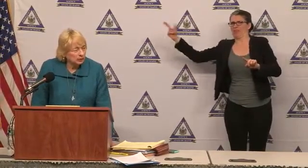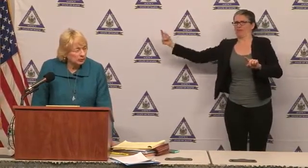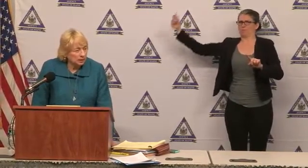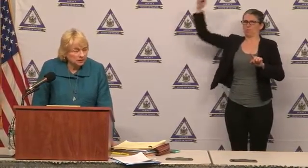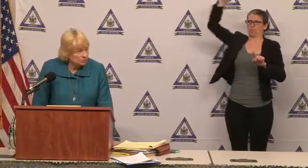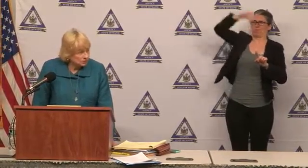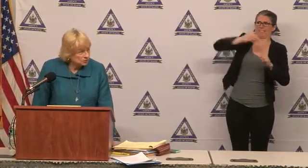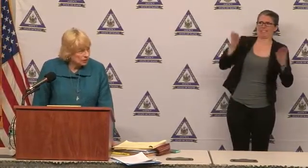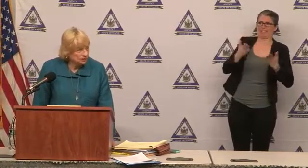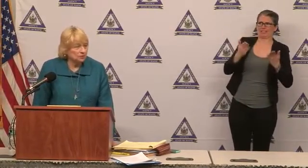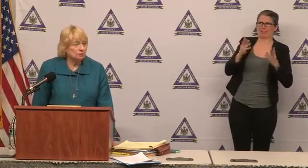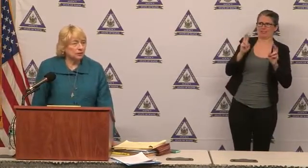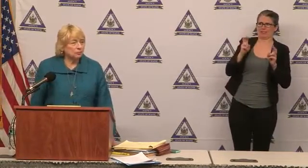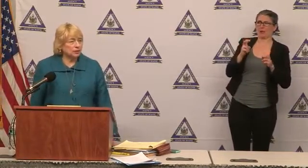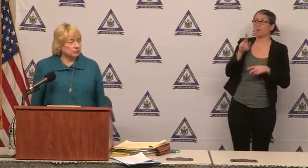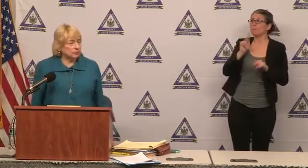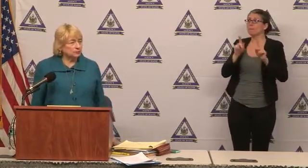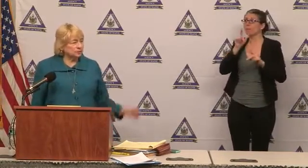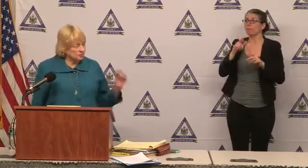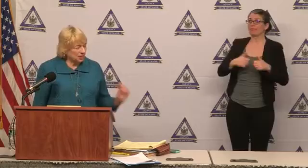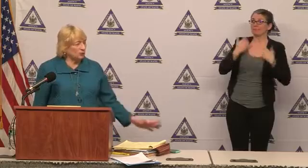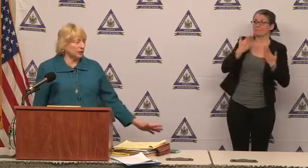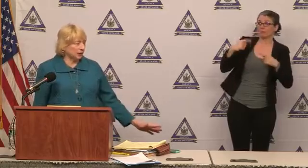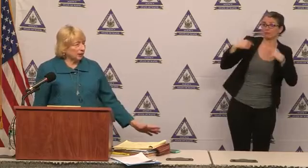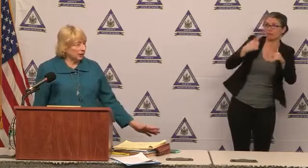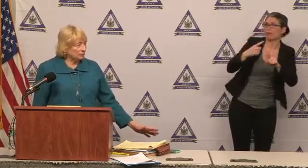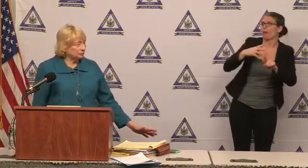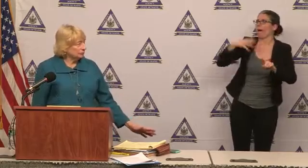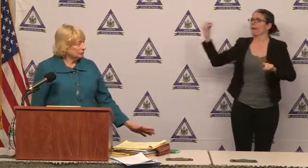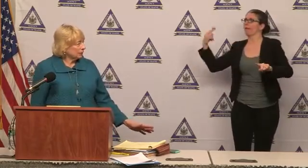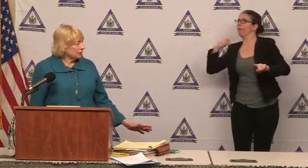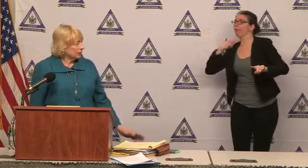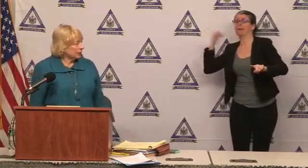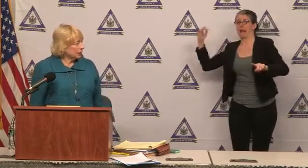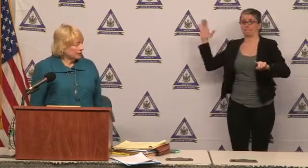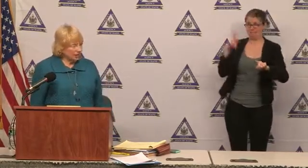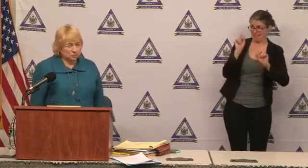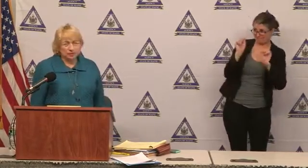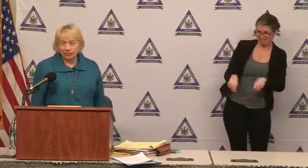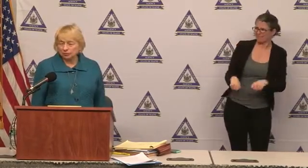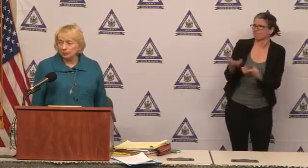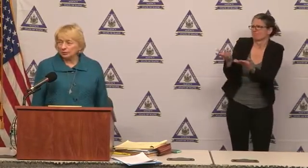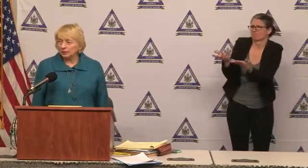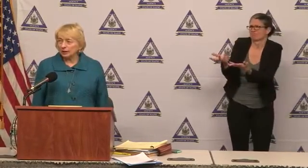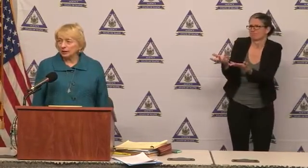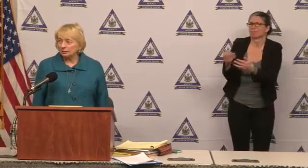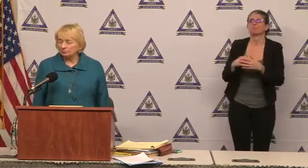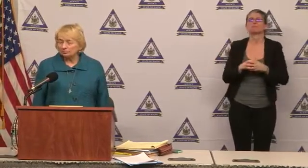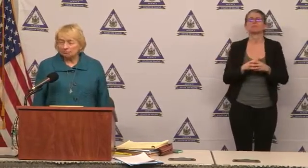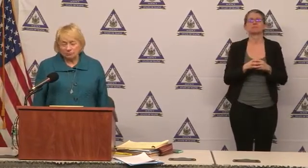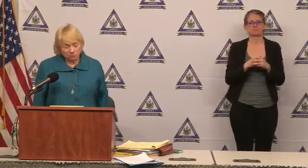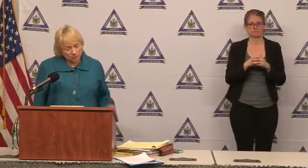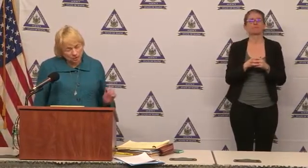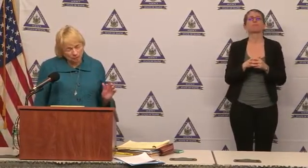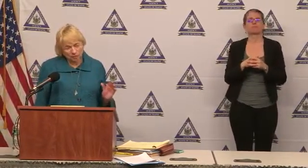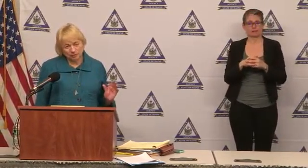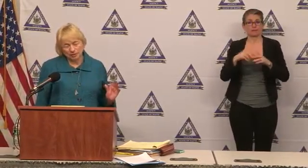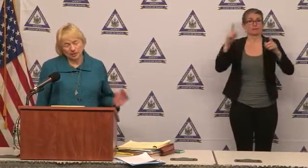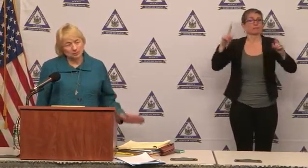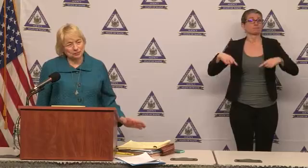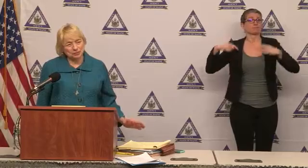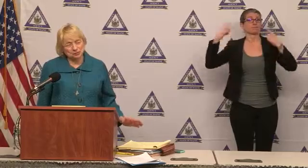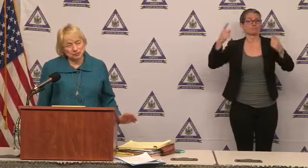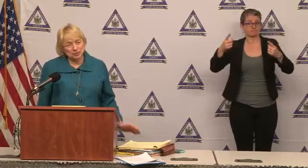we recommend, I think most states are recommending that people stay where they are, not travel, keep